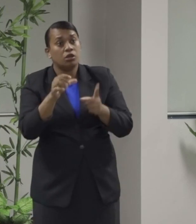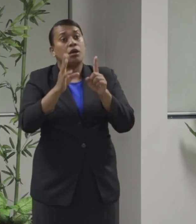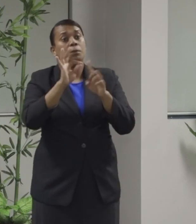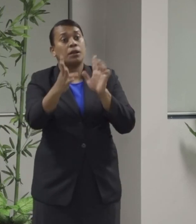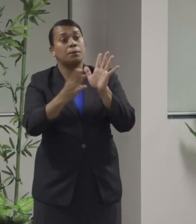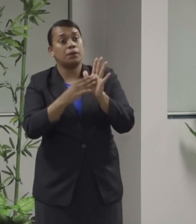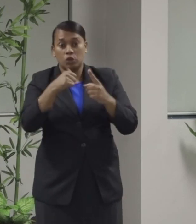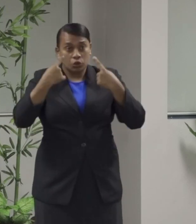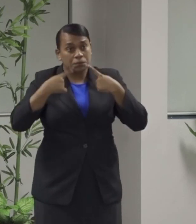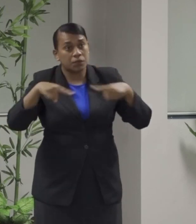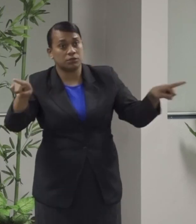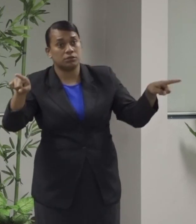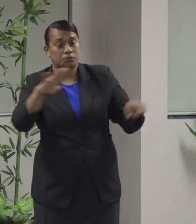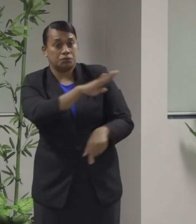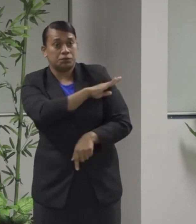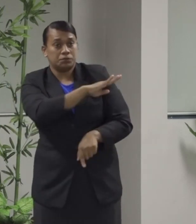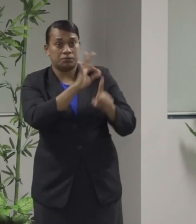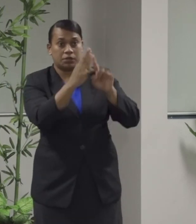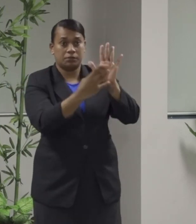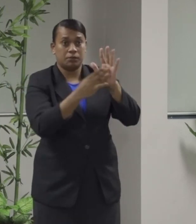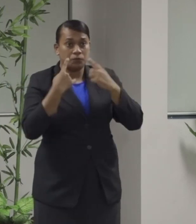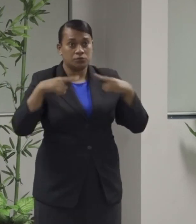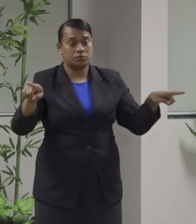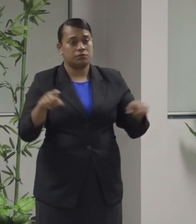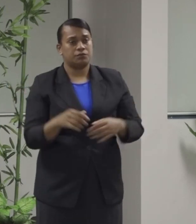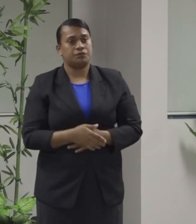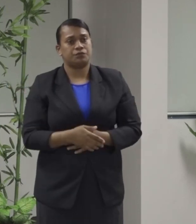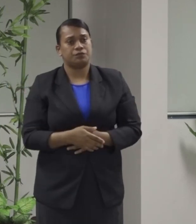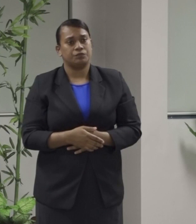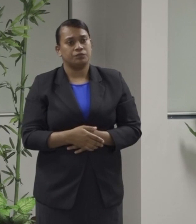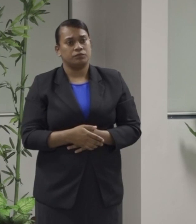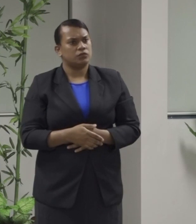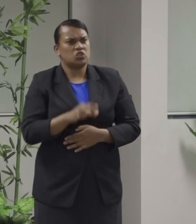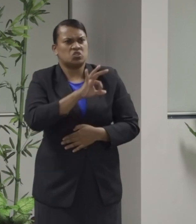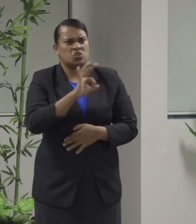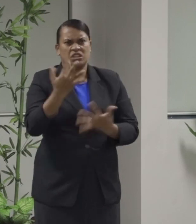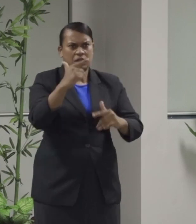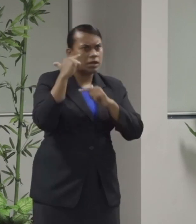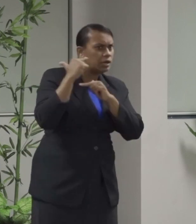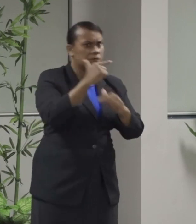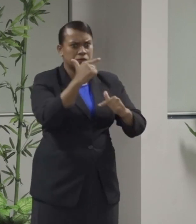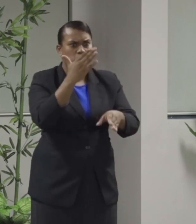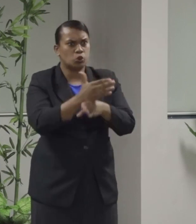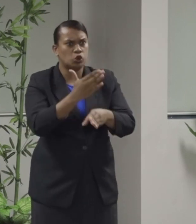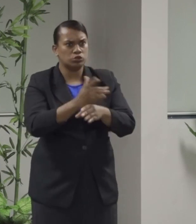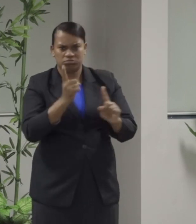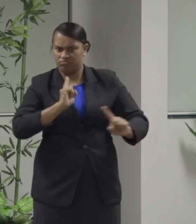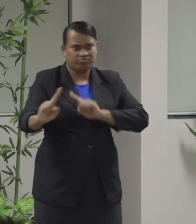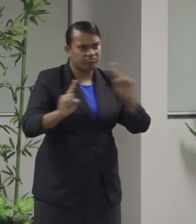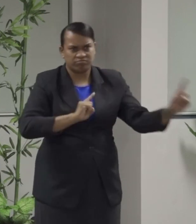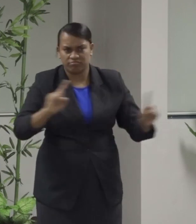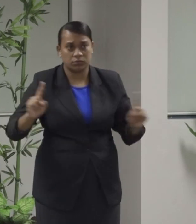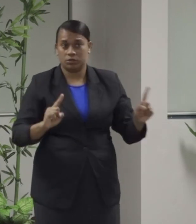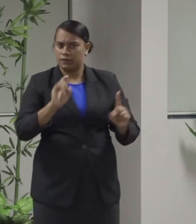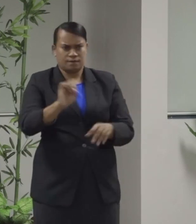Minister, that it's not about restricting movement of workers, it's about restricting the movement, the non-essential